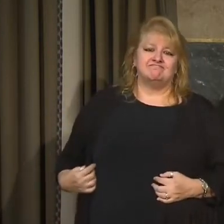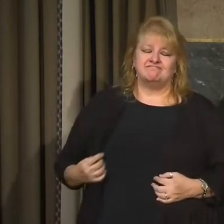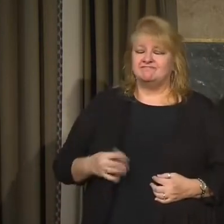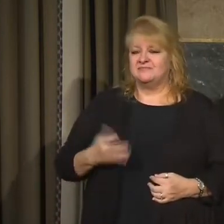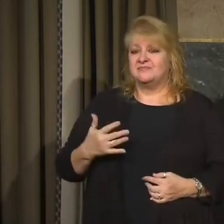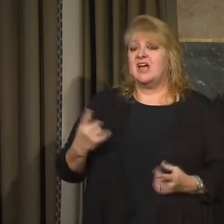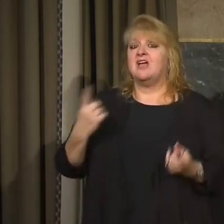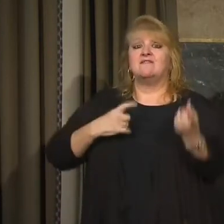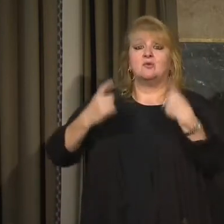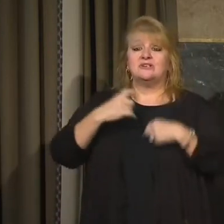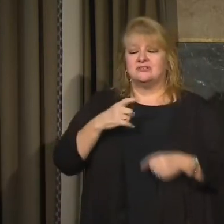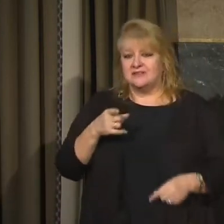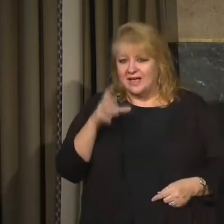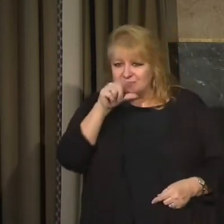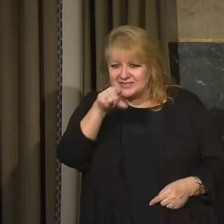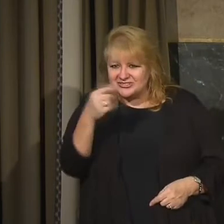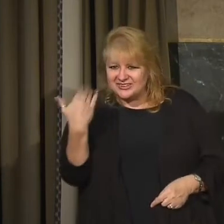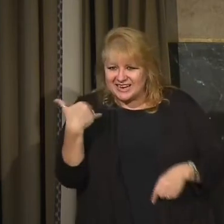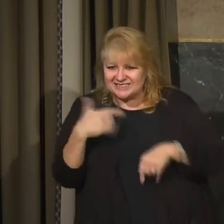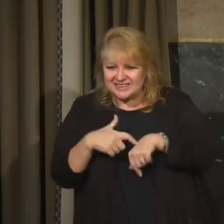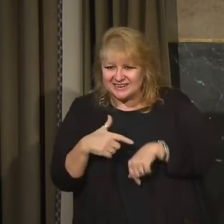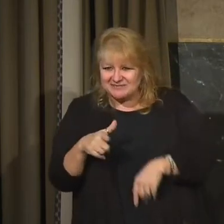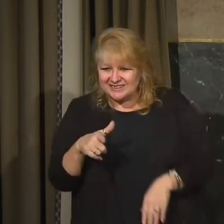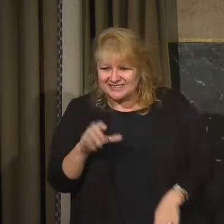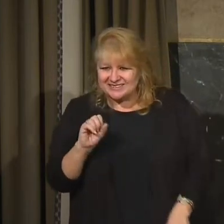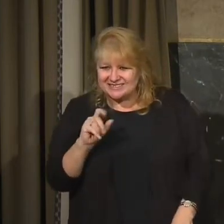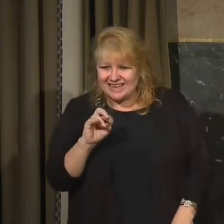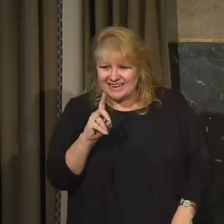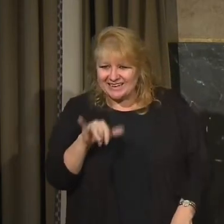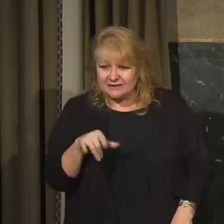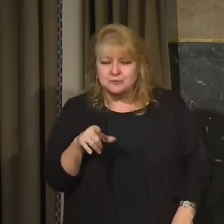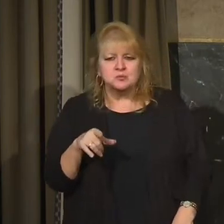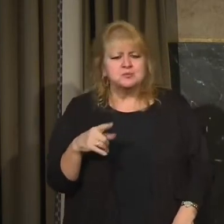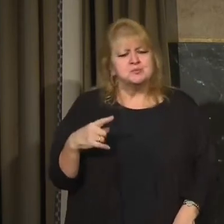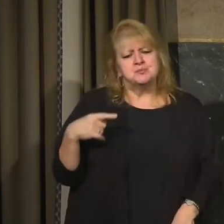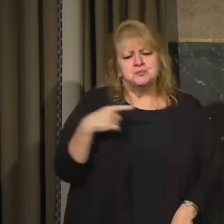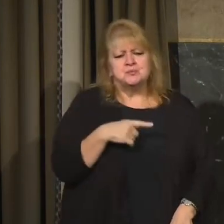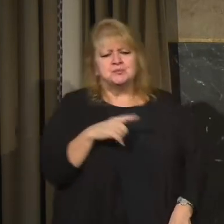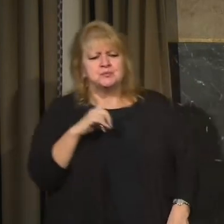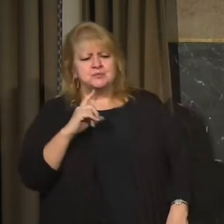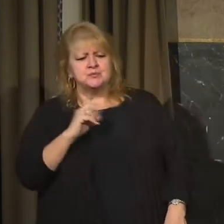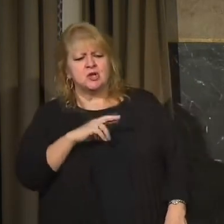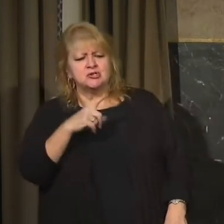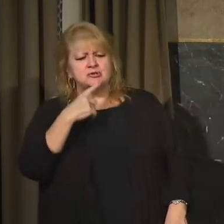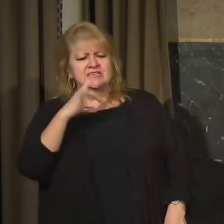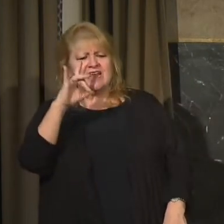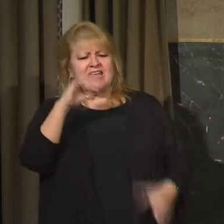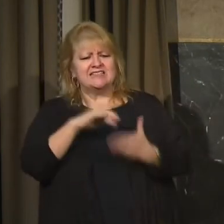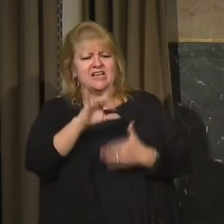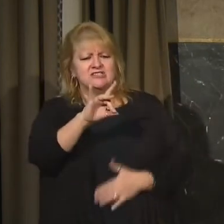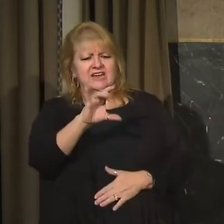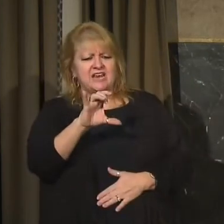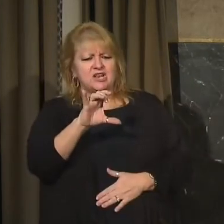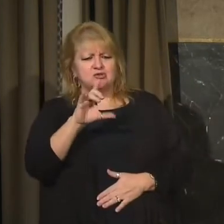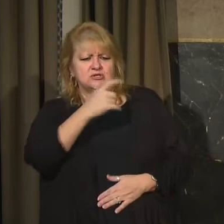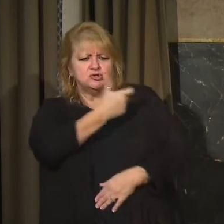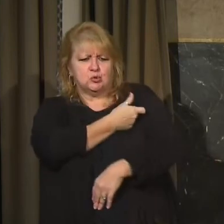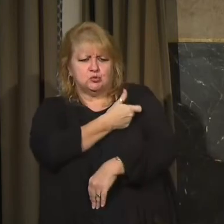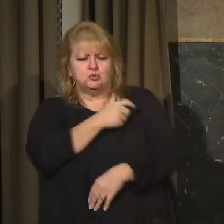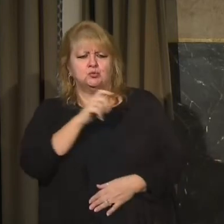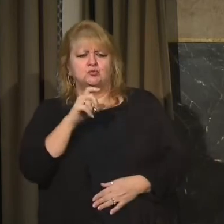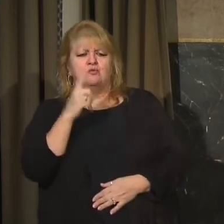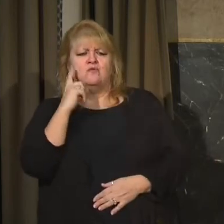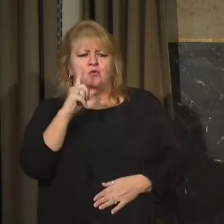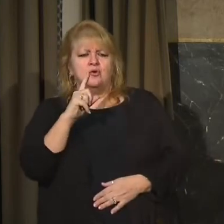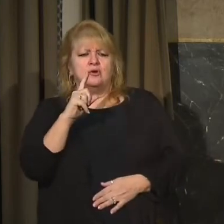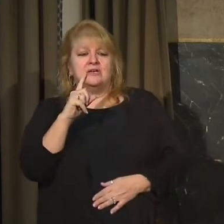missed you last press conference. Yeah, that's right. Dr. Kanner, you said 8,800 doses will be available for the